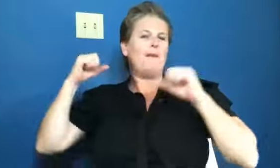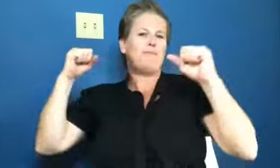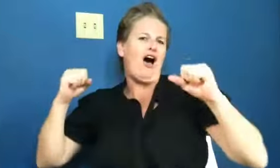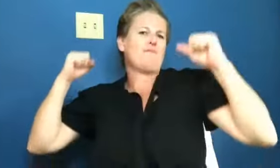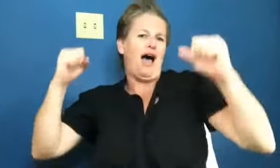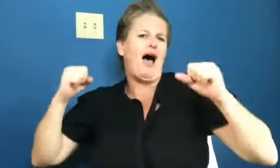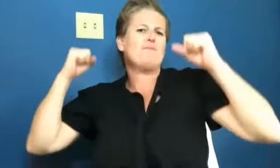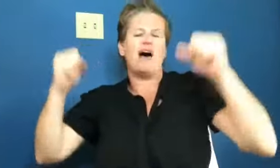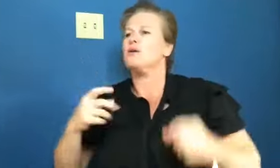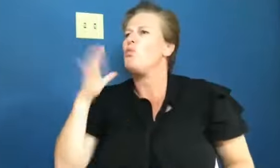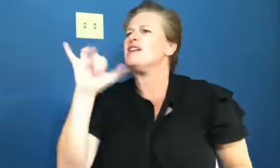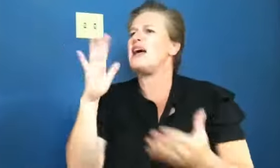that? What is that?